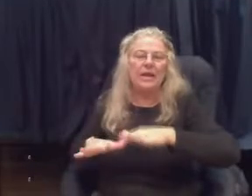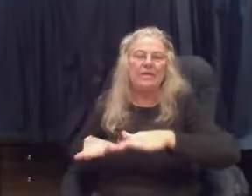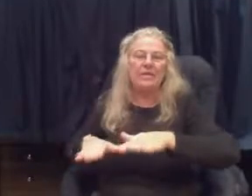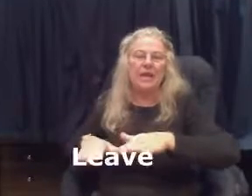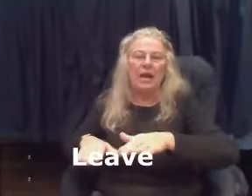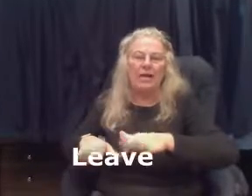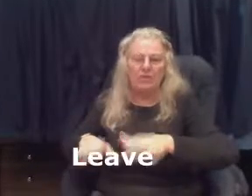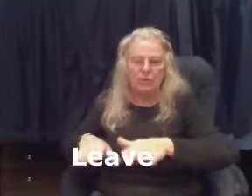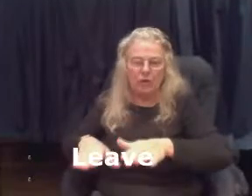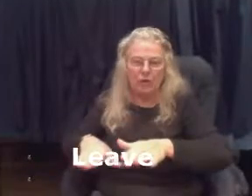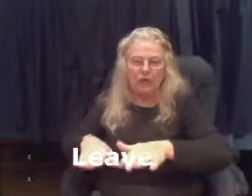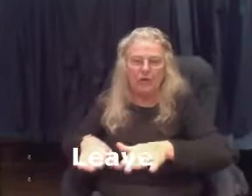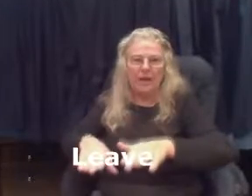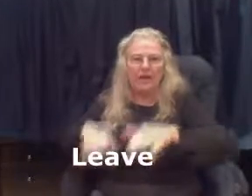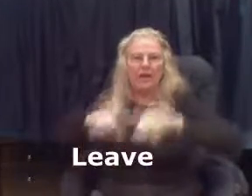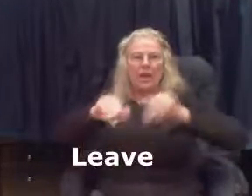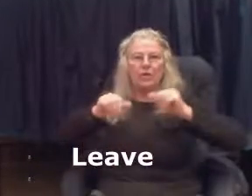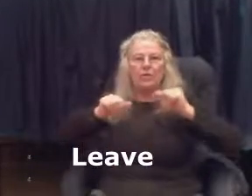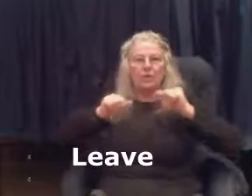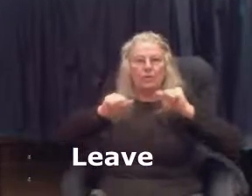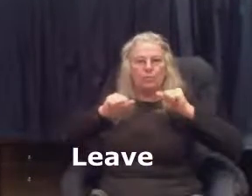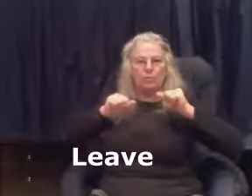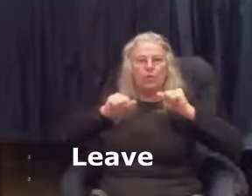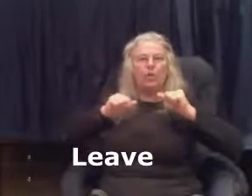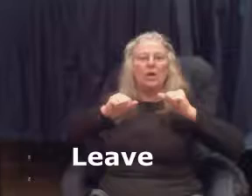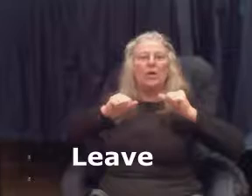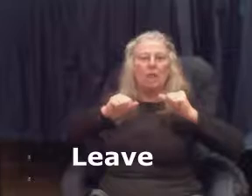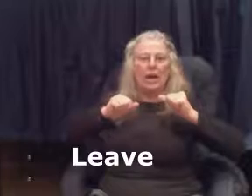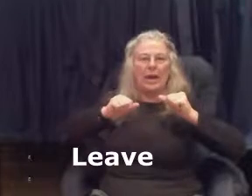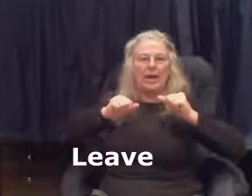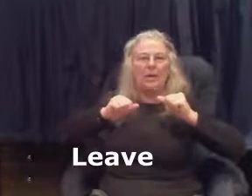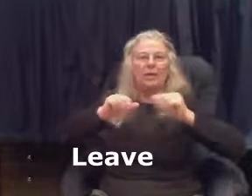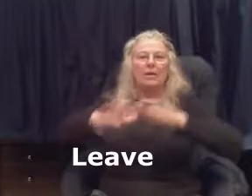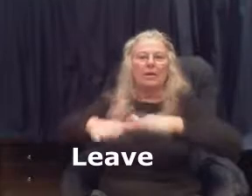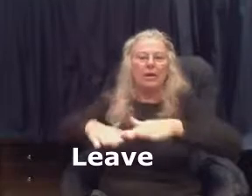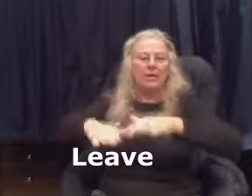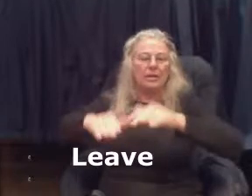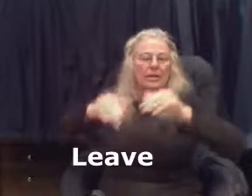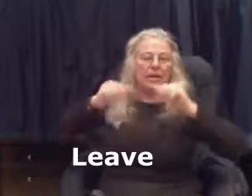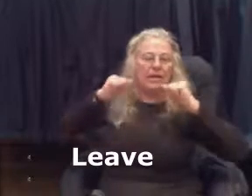Leave, and you're out here and you're going to pull away. Leave.